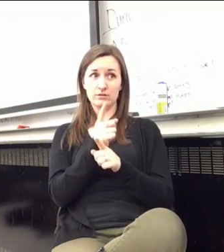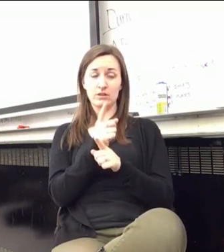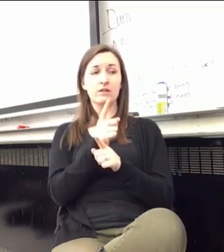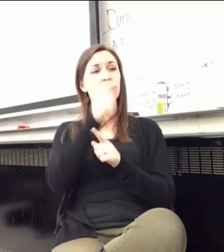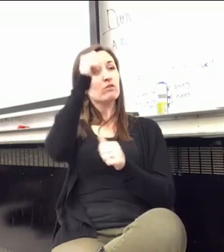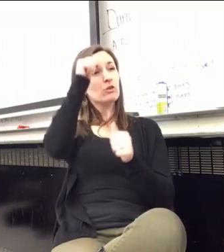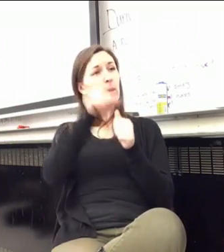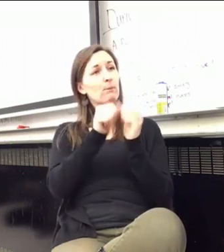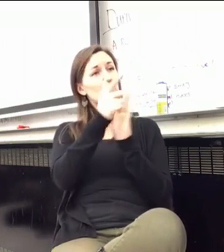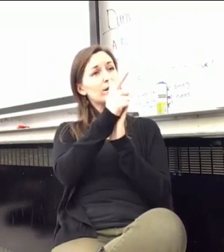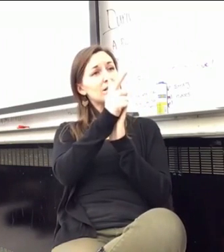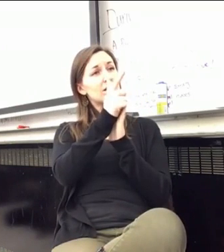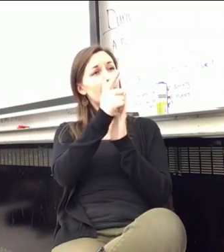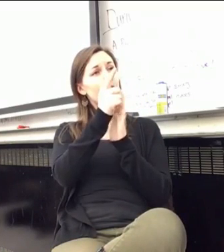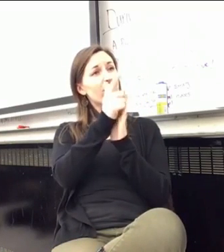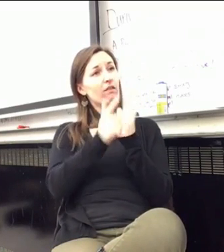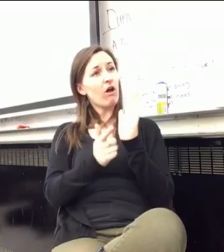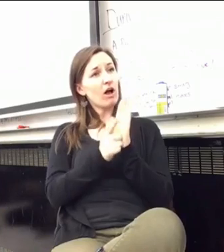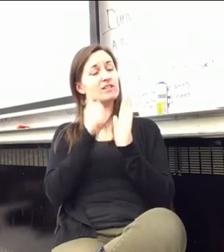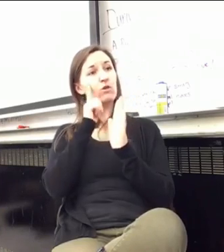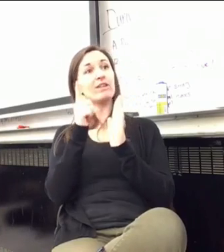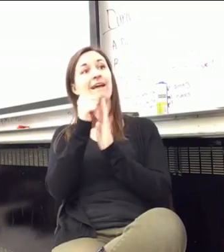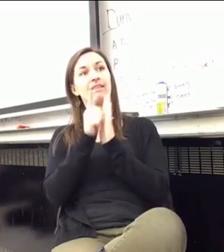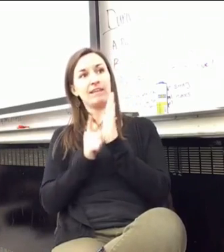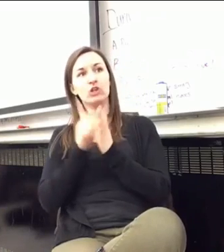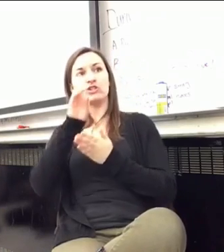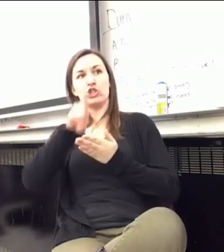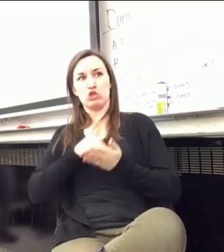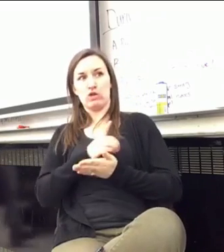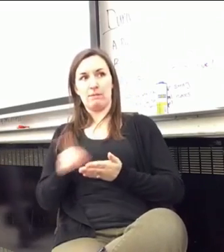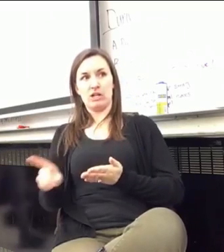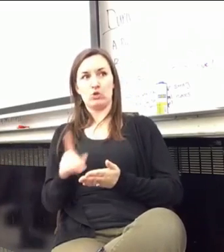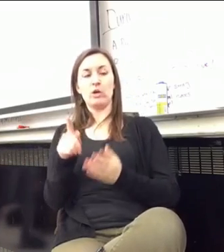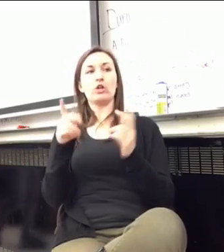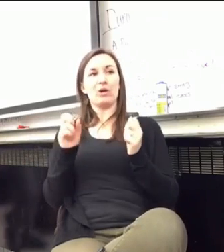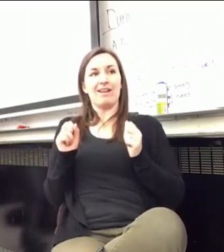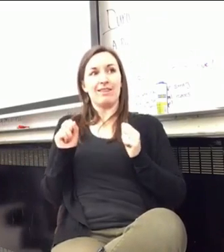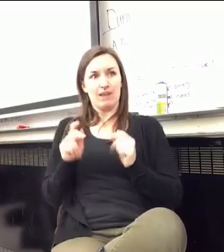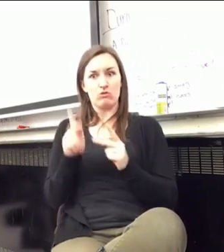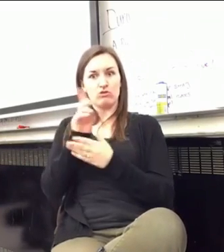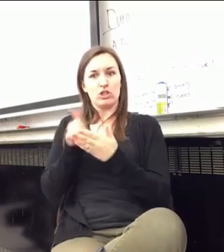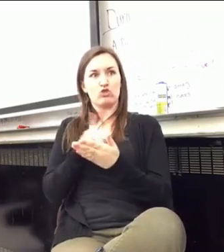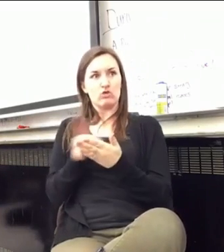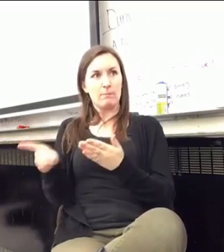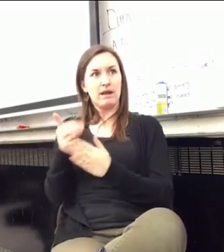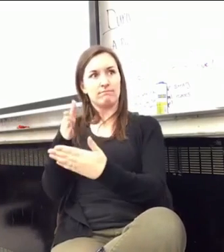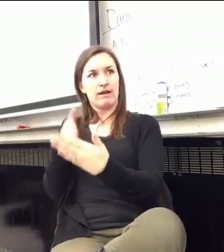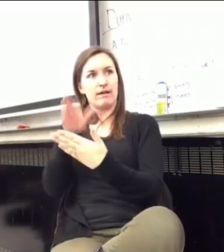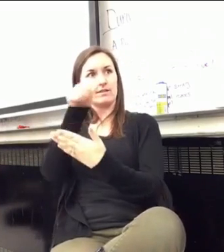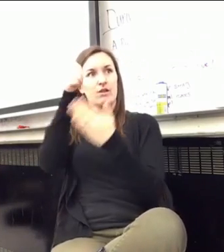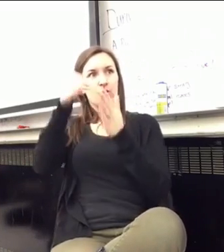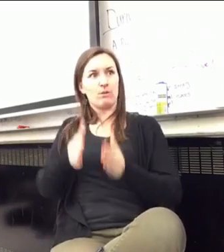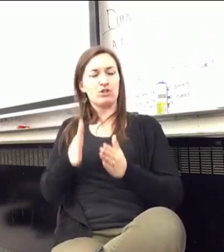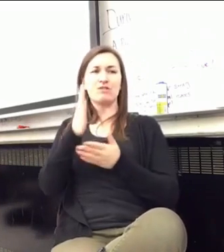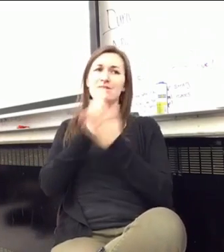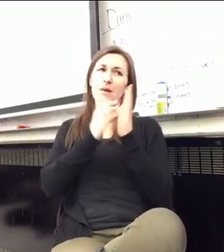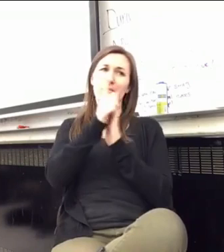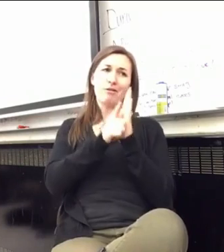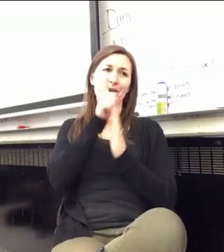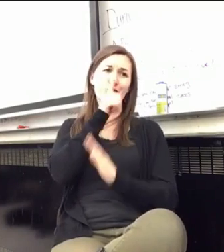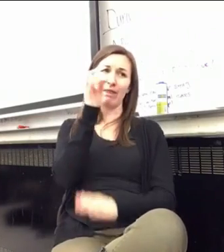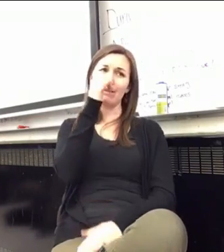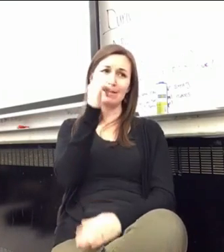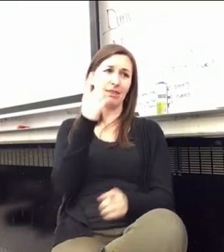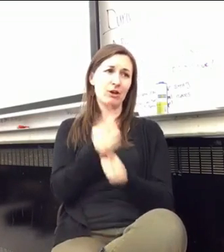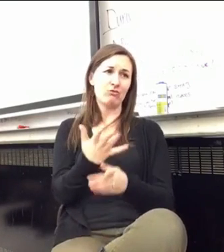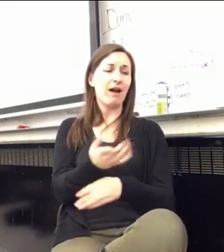laws that were those legal discrimination where you were able to discriminate against another person. Now, some of these laws were kind of a bit silly, right? So